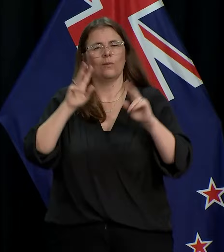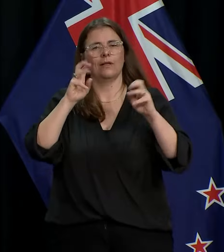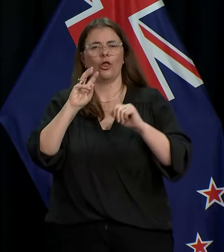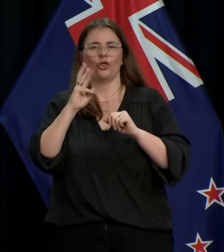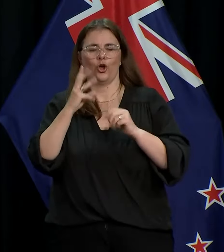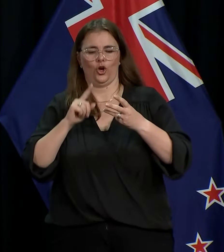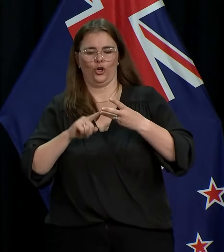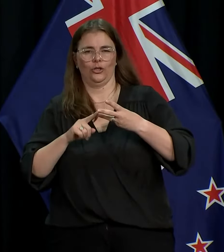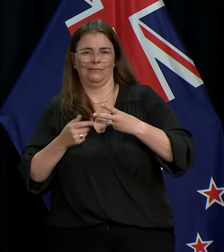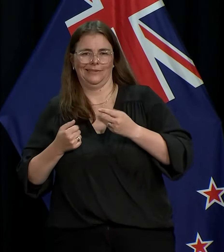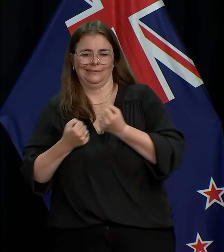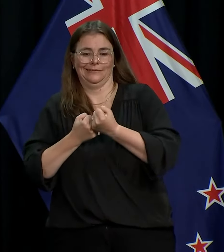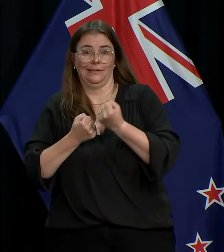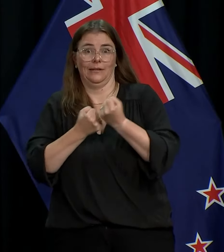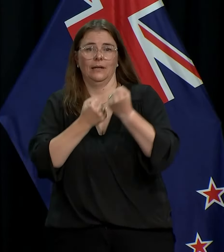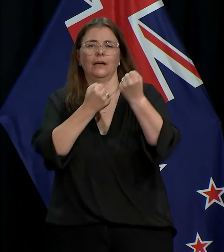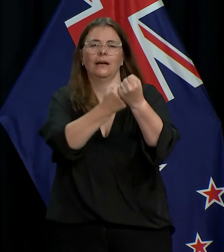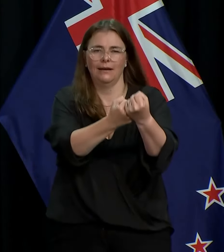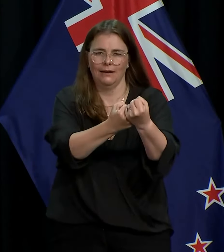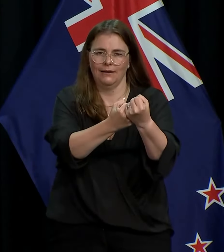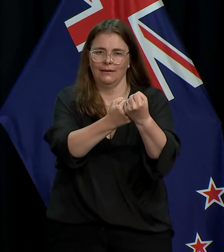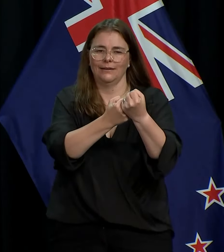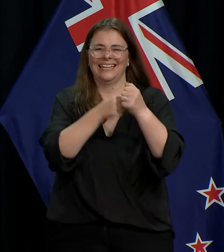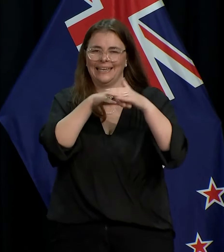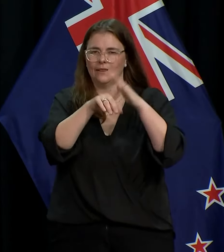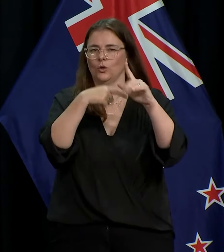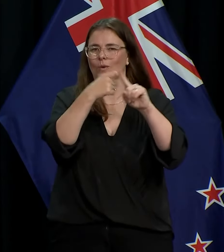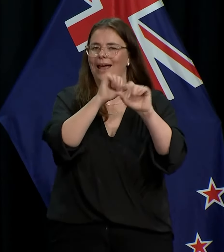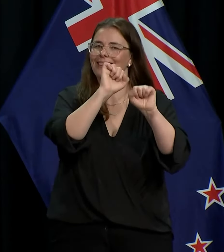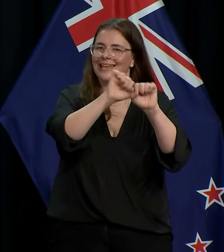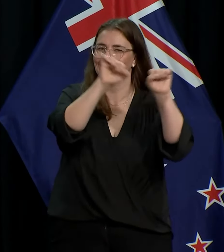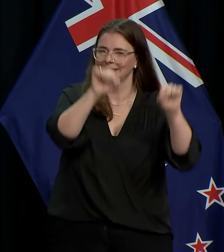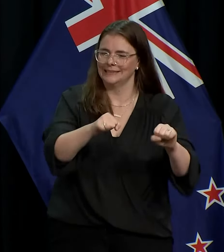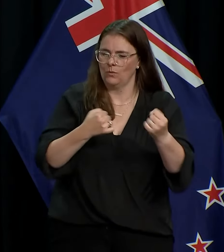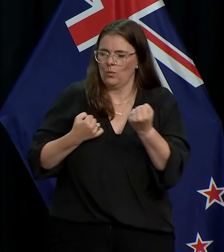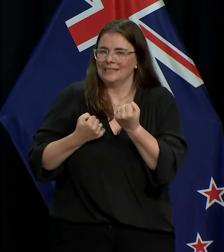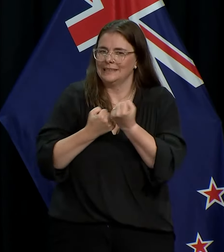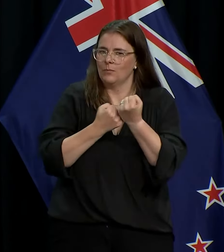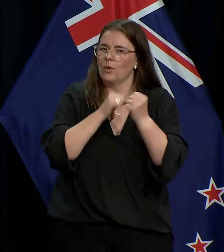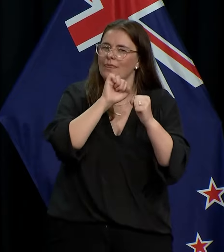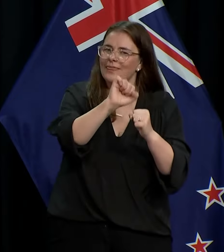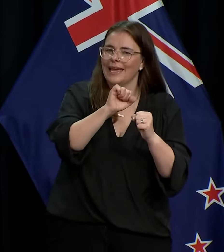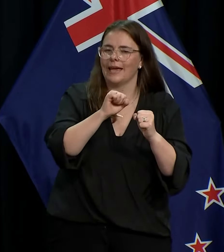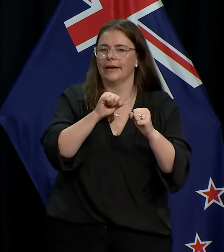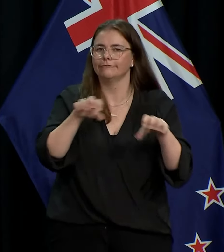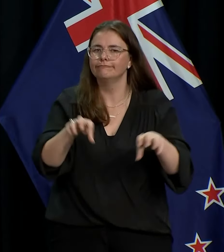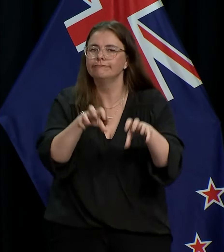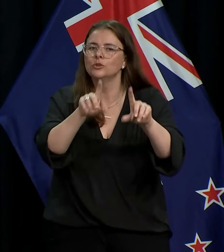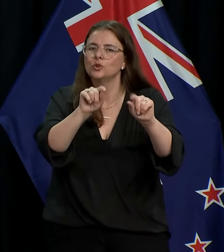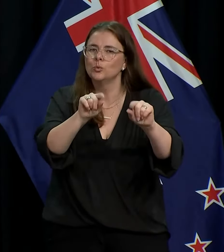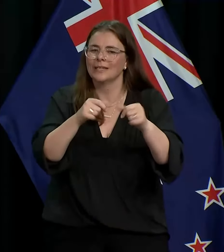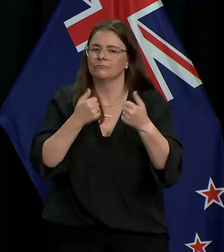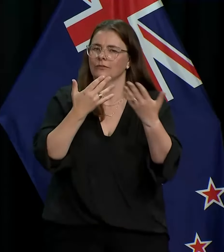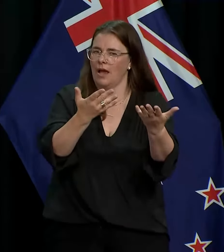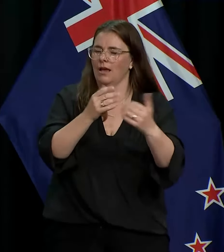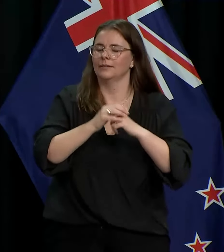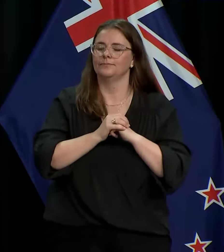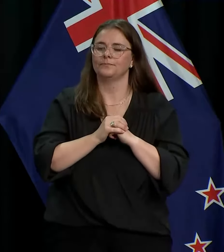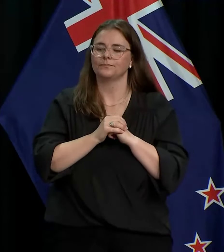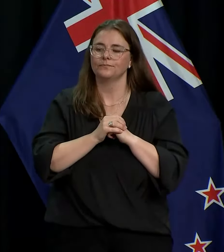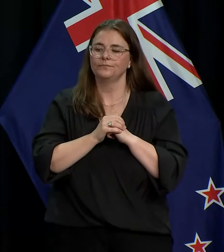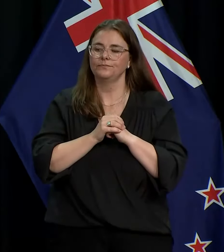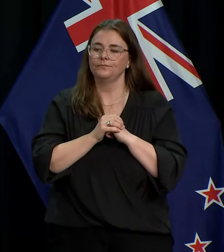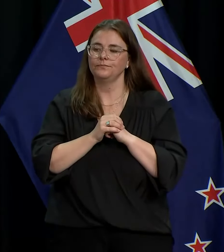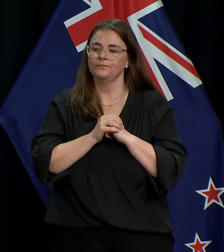We're working alongside our defence partners in the UK to provide that capability.